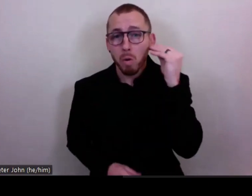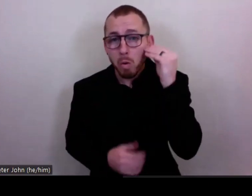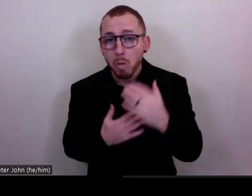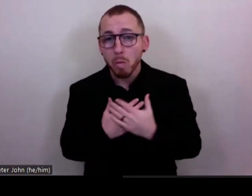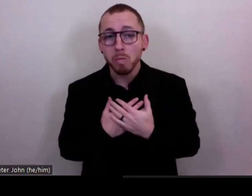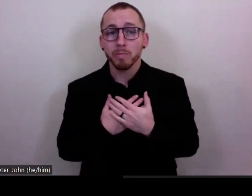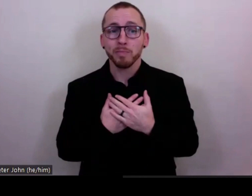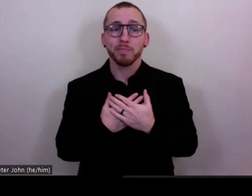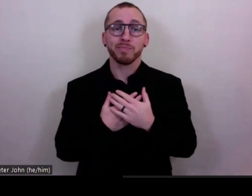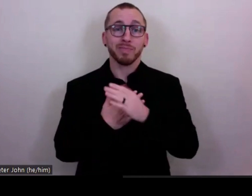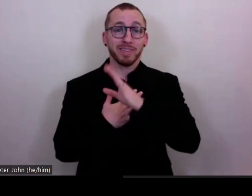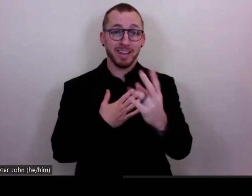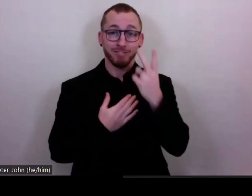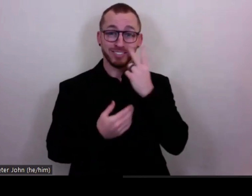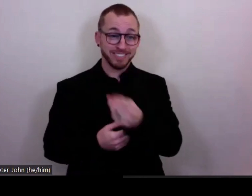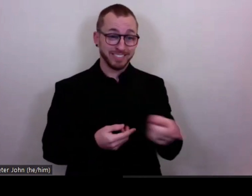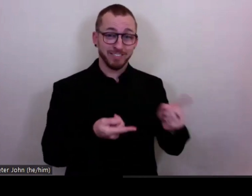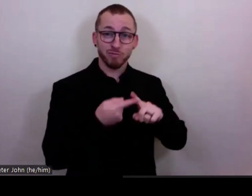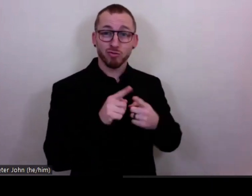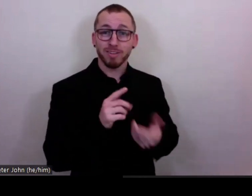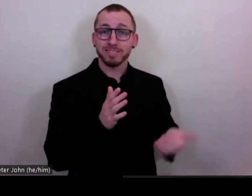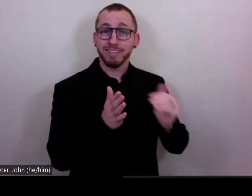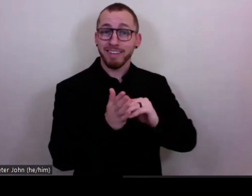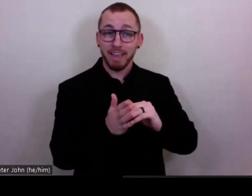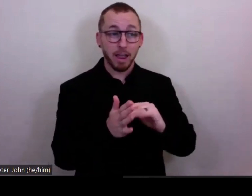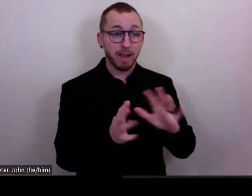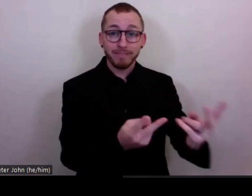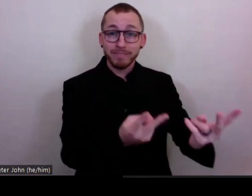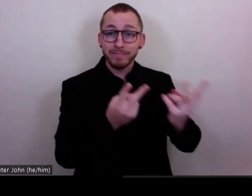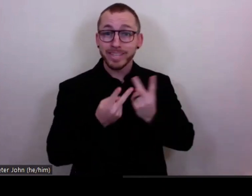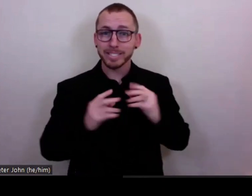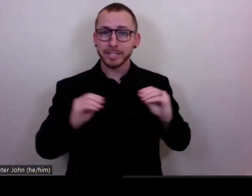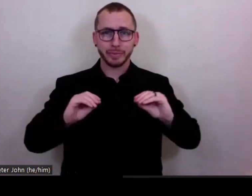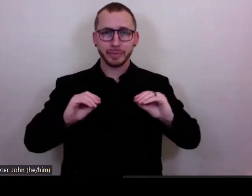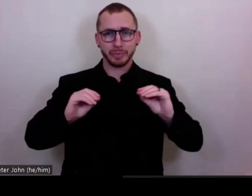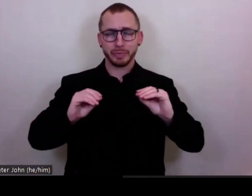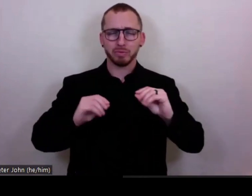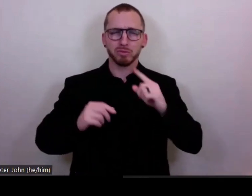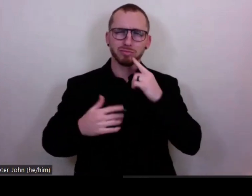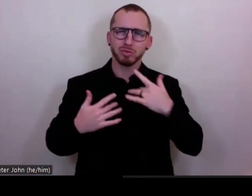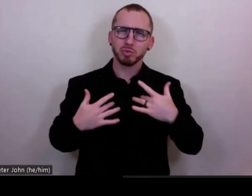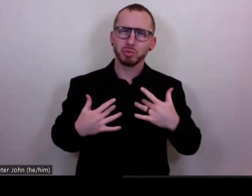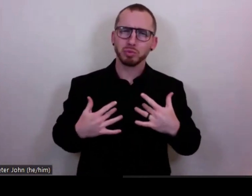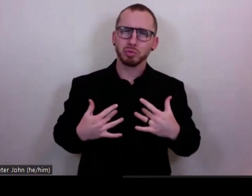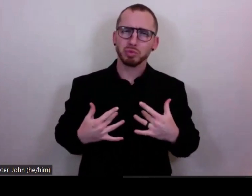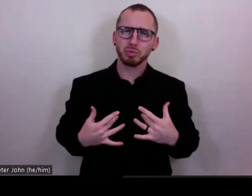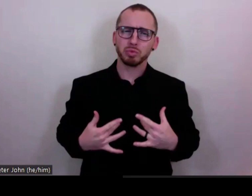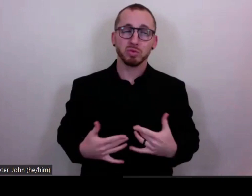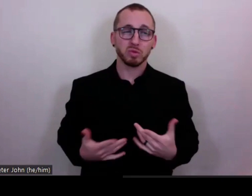my friends again. My friends don't come here to see me because it's too depressing, they say.